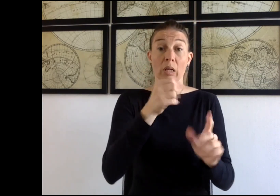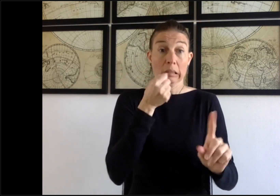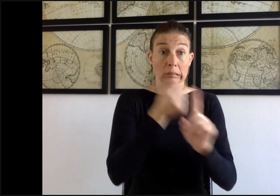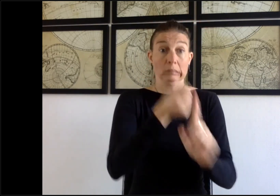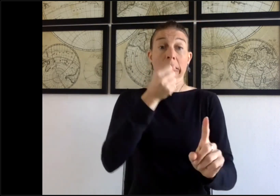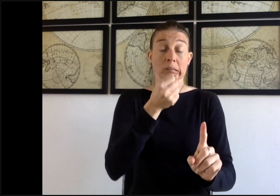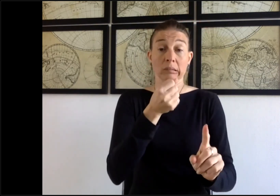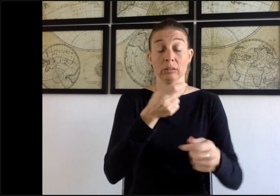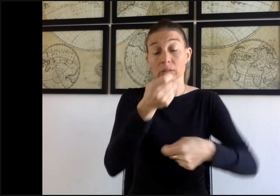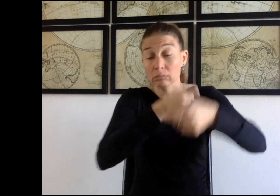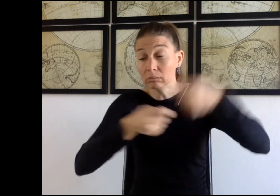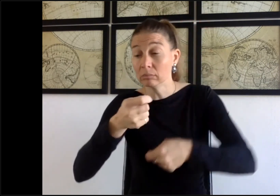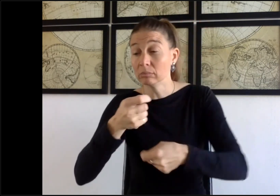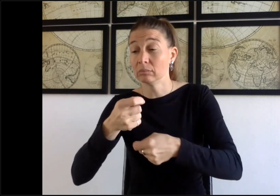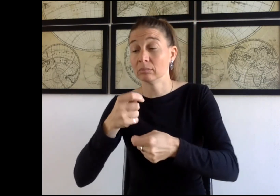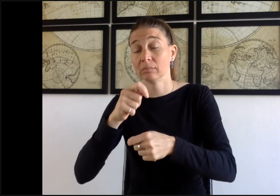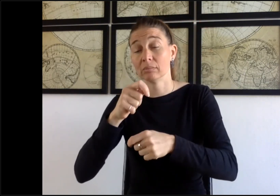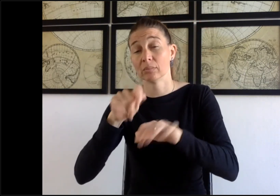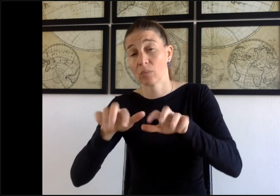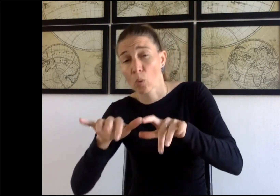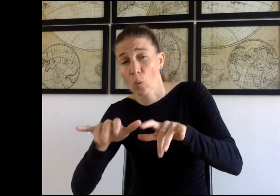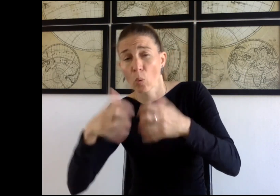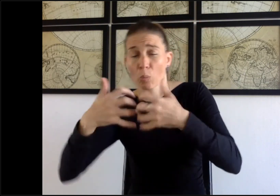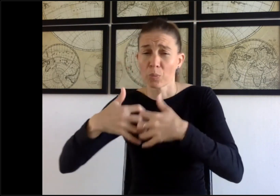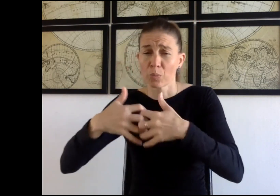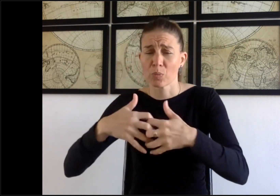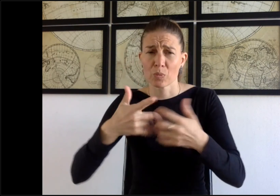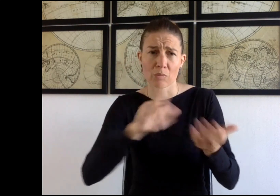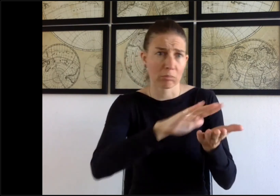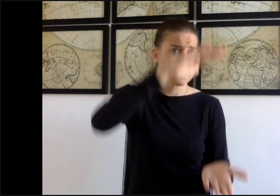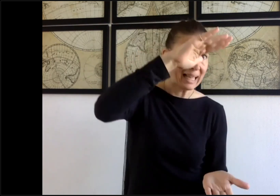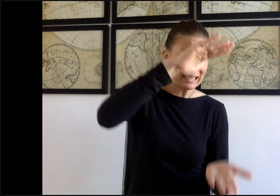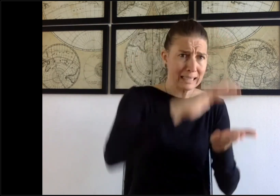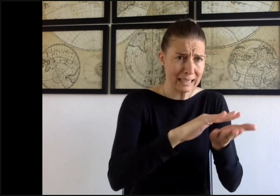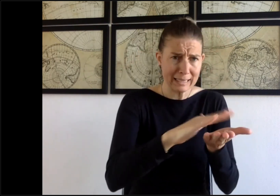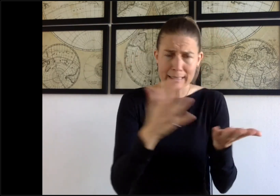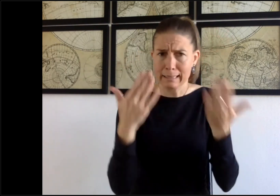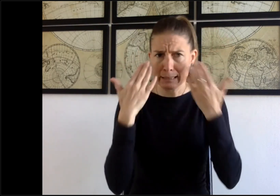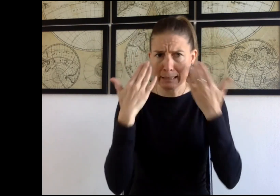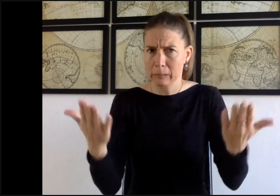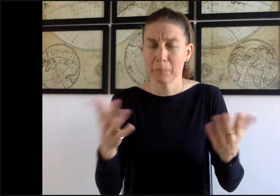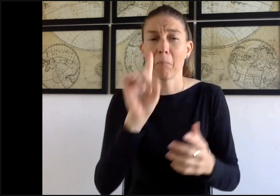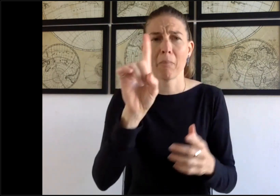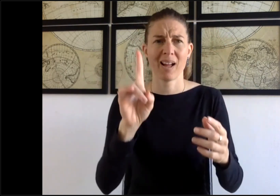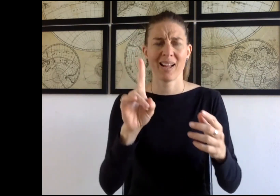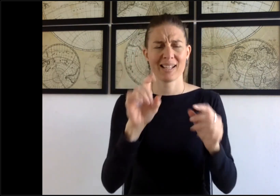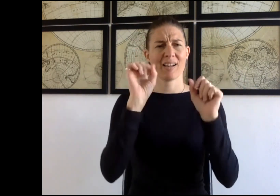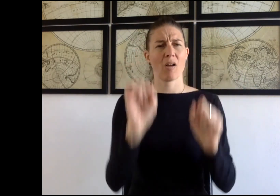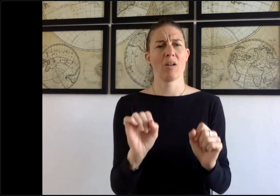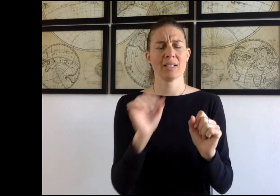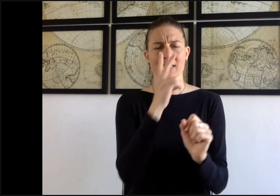Going with this automation, we also see the labor market polarizing. So we have these skills, these middle-skilled jobs in the